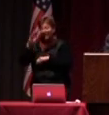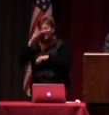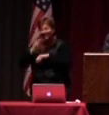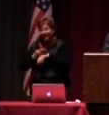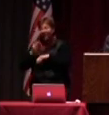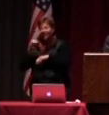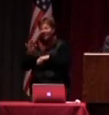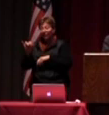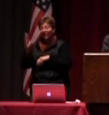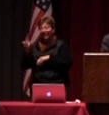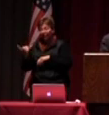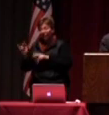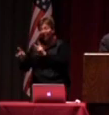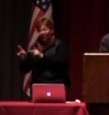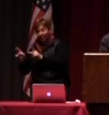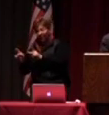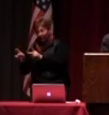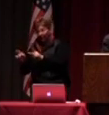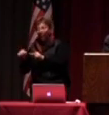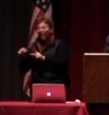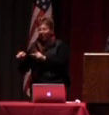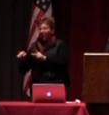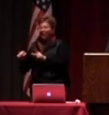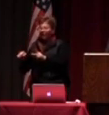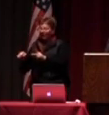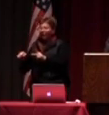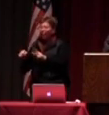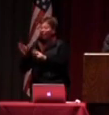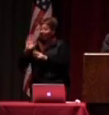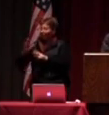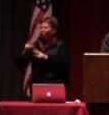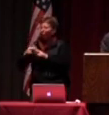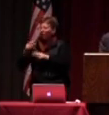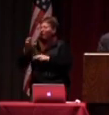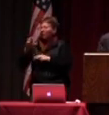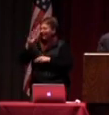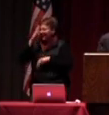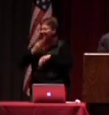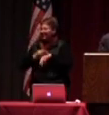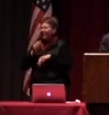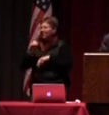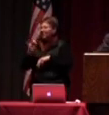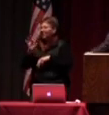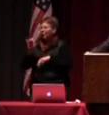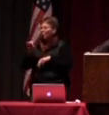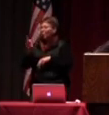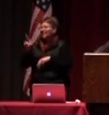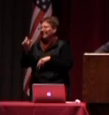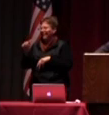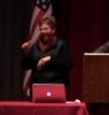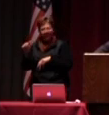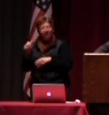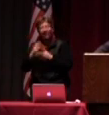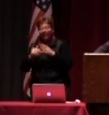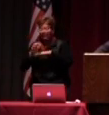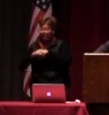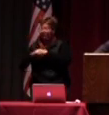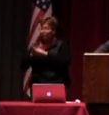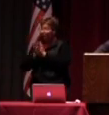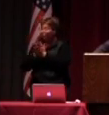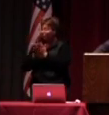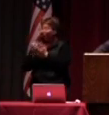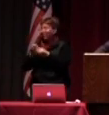patriotic societies in revolutionary America, were called Sons of Corsica, or even Sons of Paoli. In some British novels from the